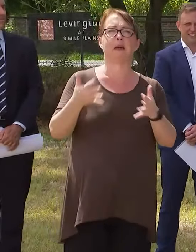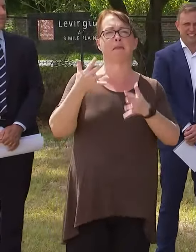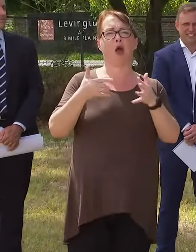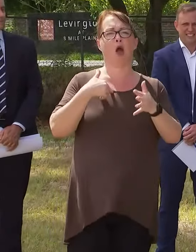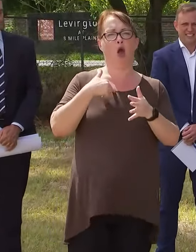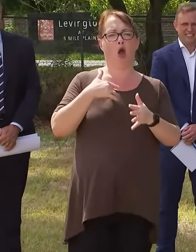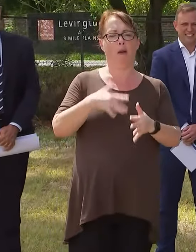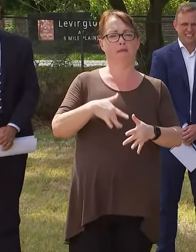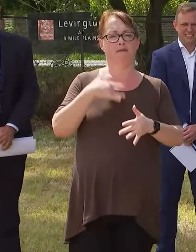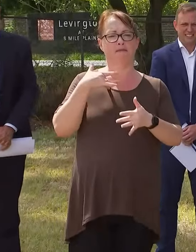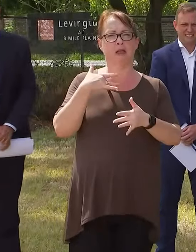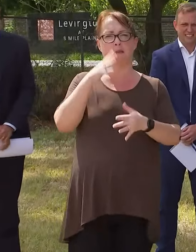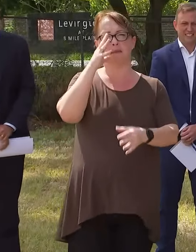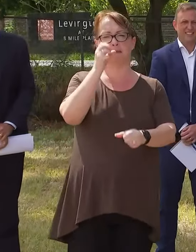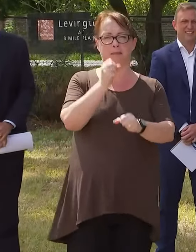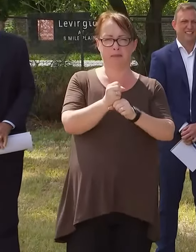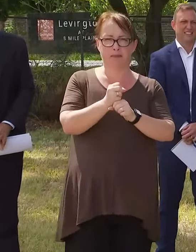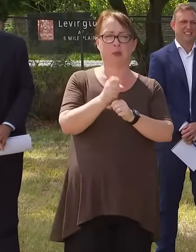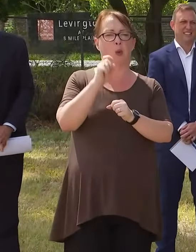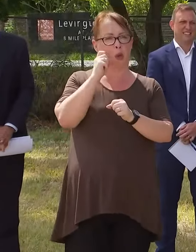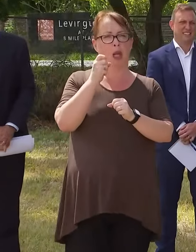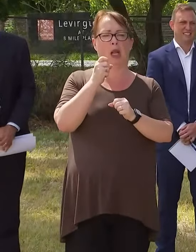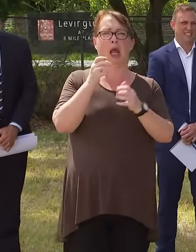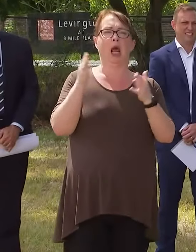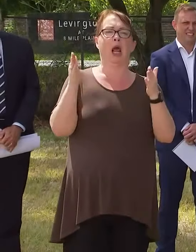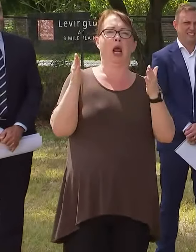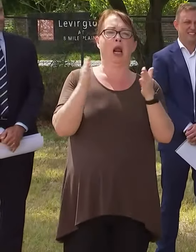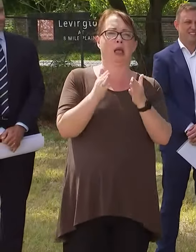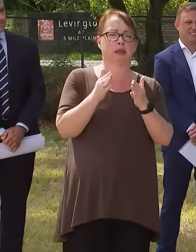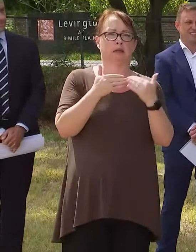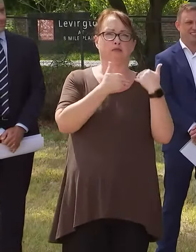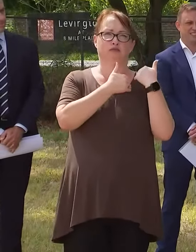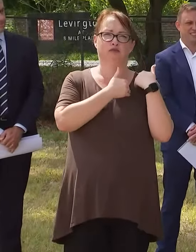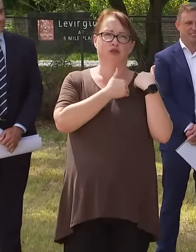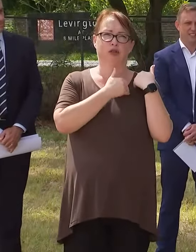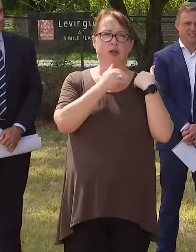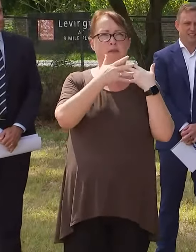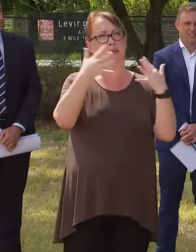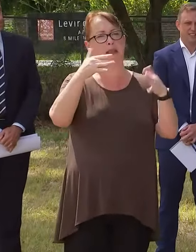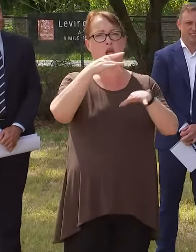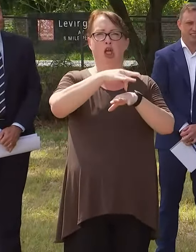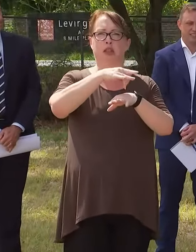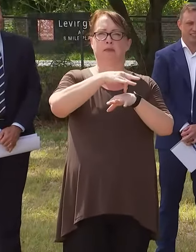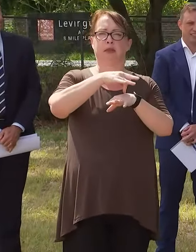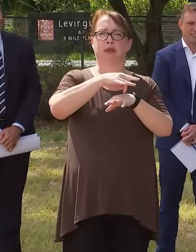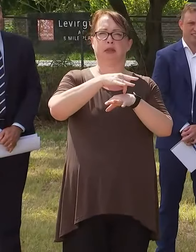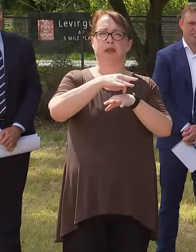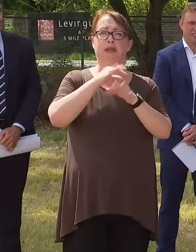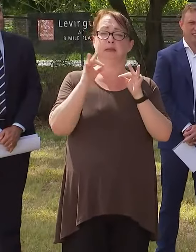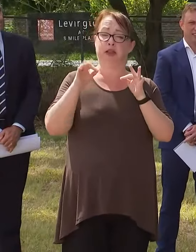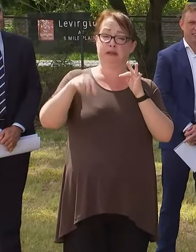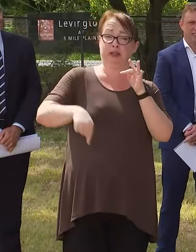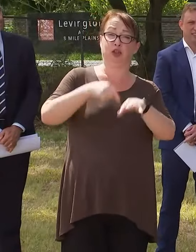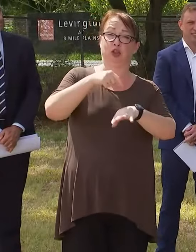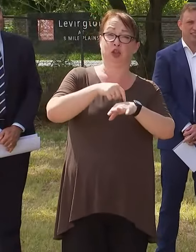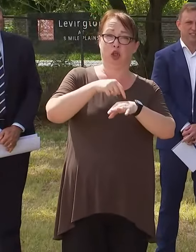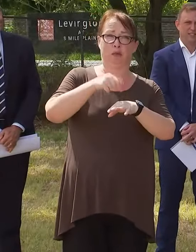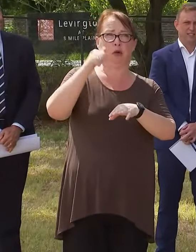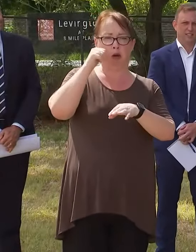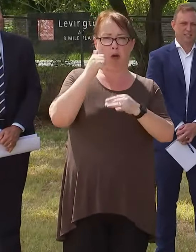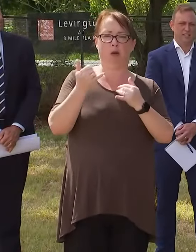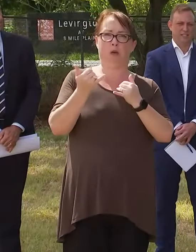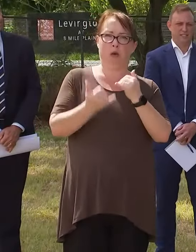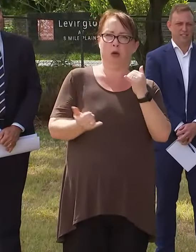impact on our hospital system and taking pressure off our hospitals at a time when we know the demand is